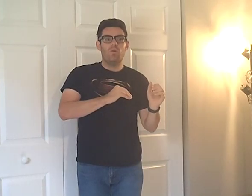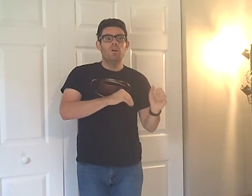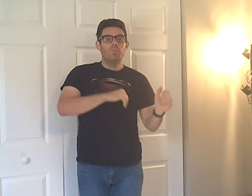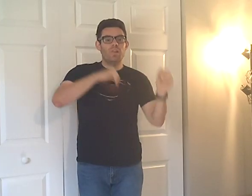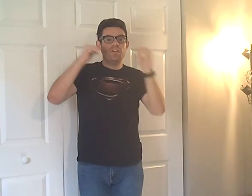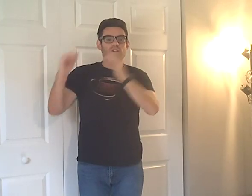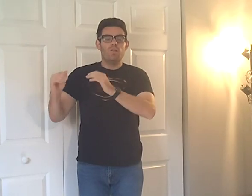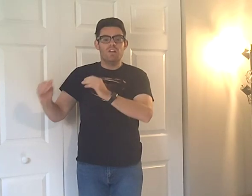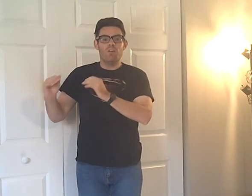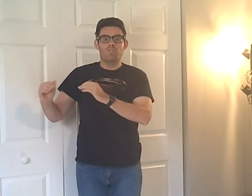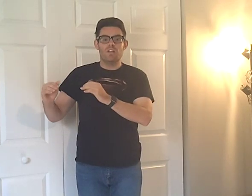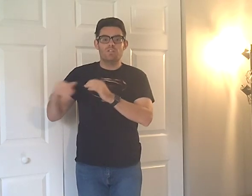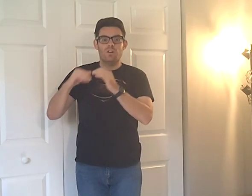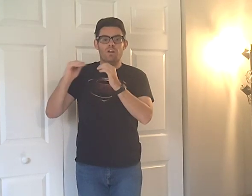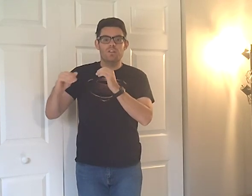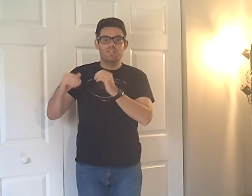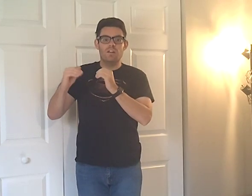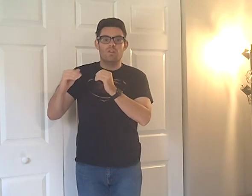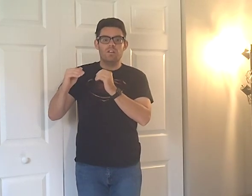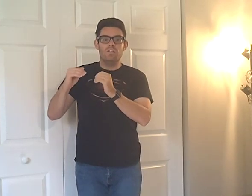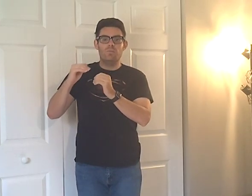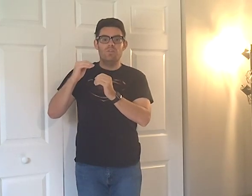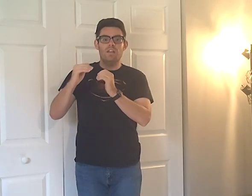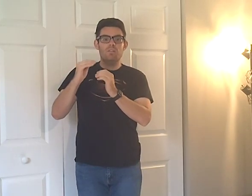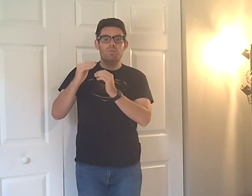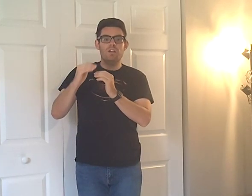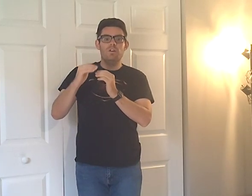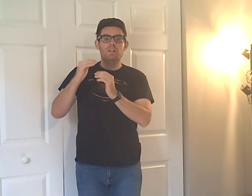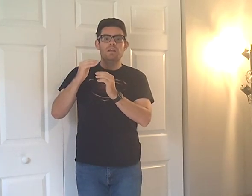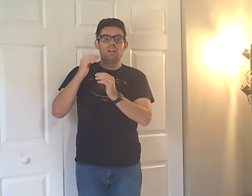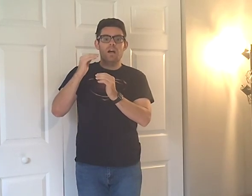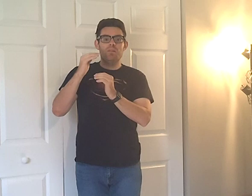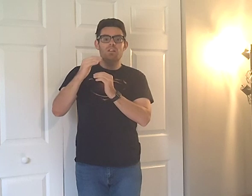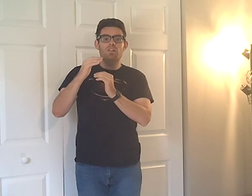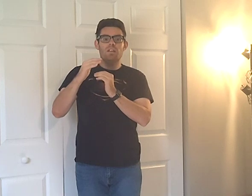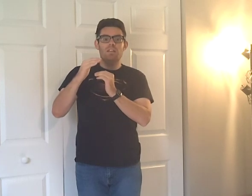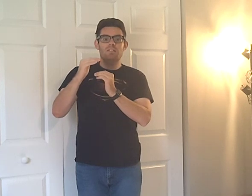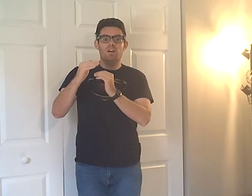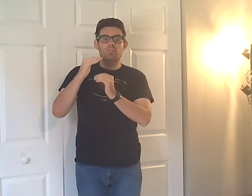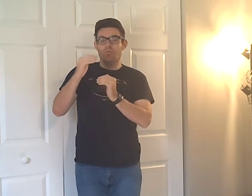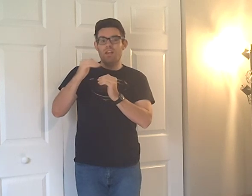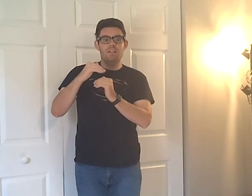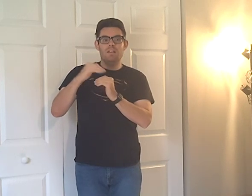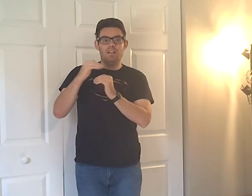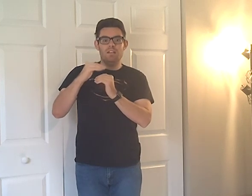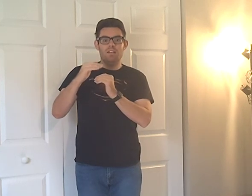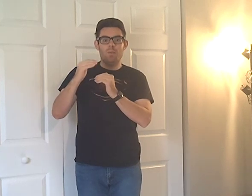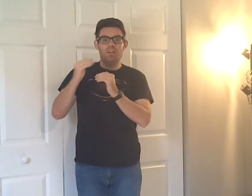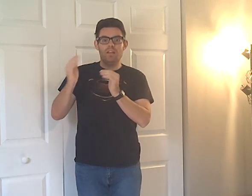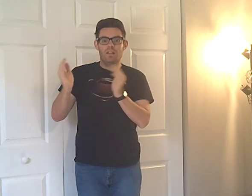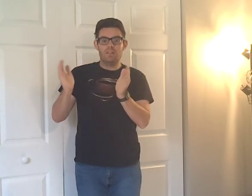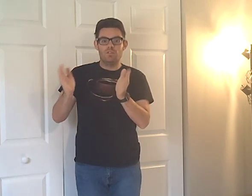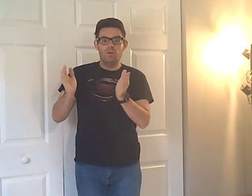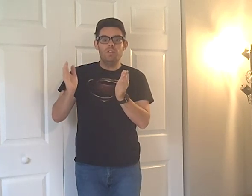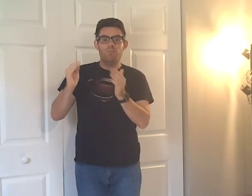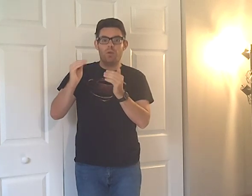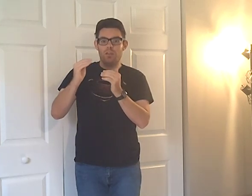Now, Blake Shelton covers that song on the soundtrack in this movie. That's pretty good. I mean, it's not great. It's good it's